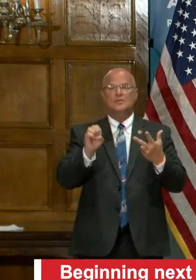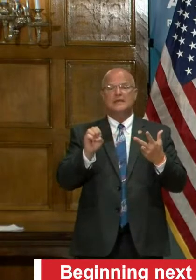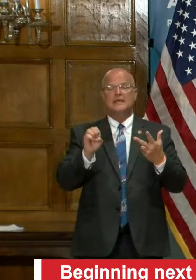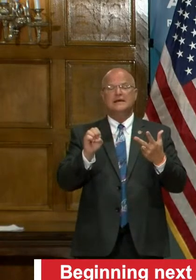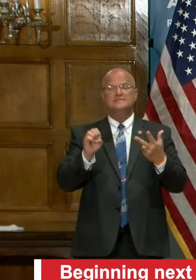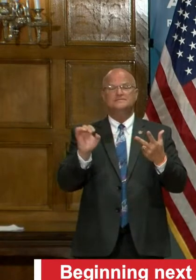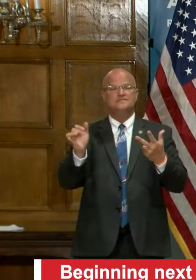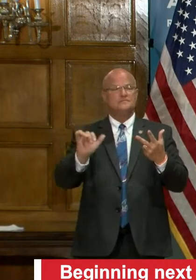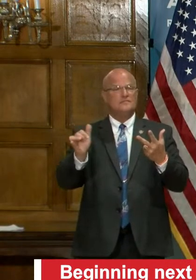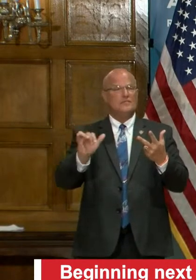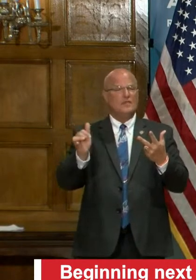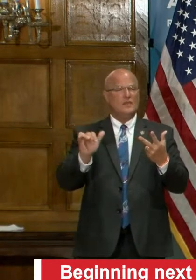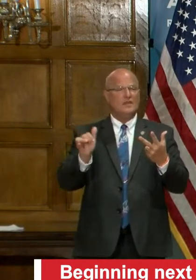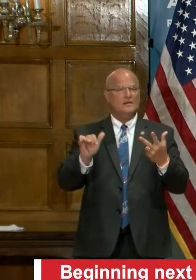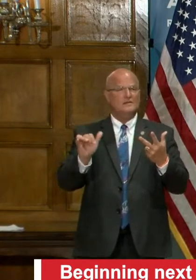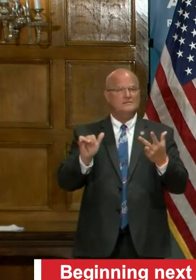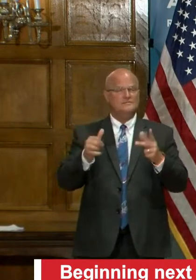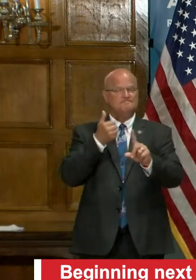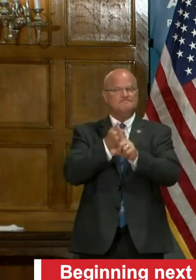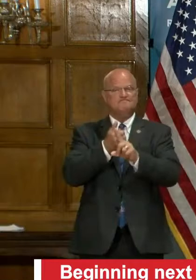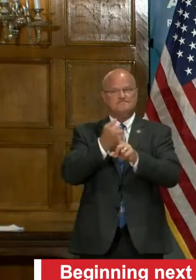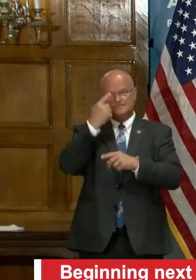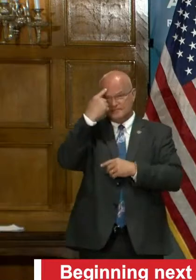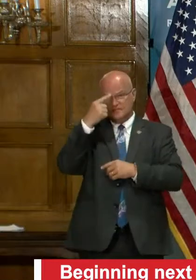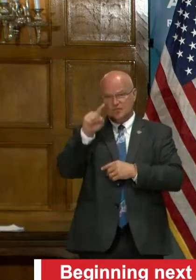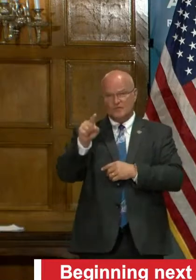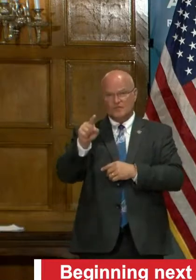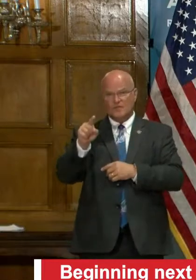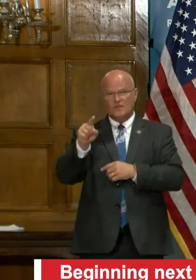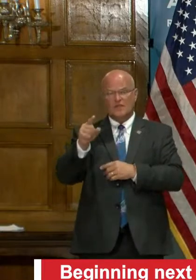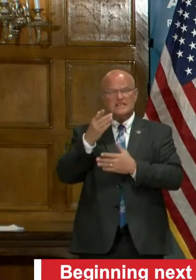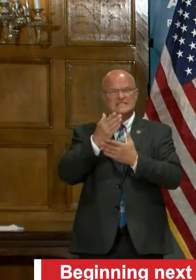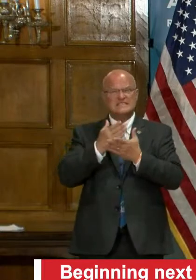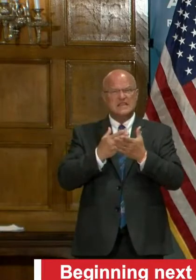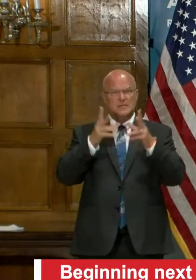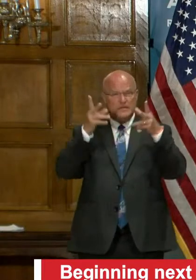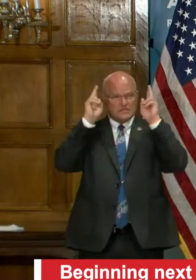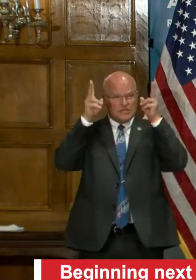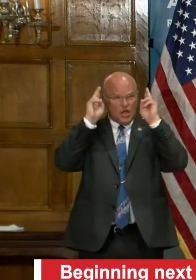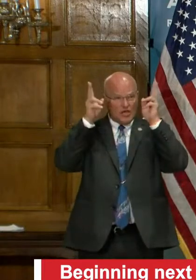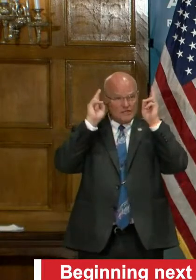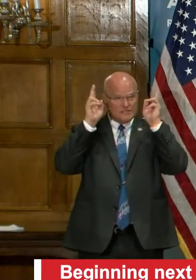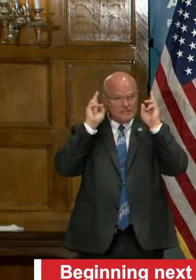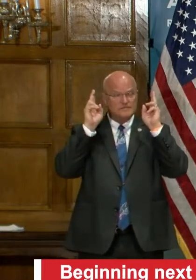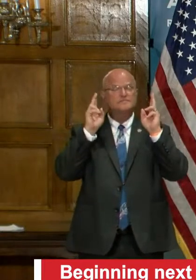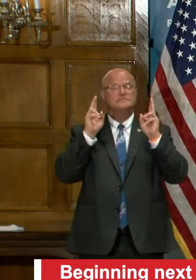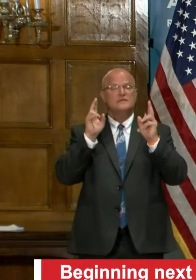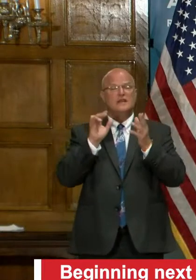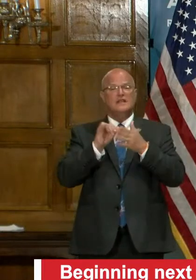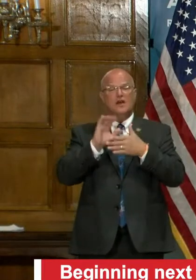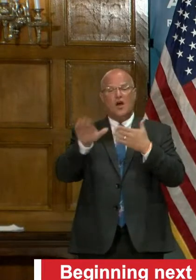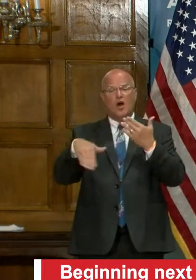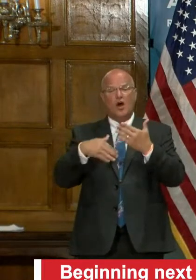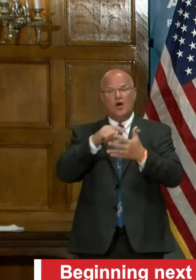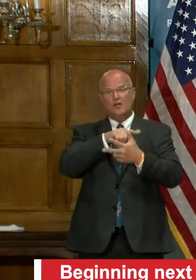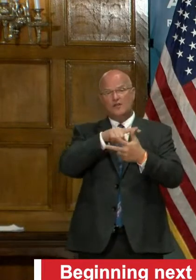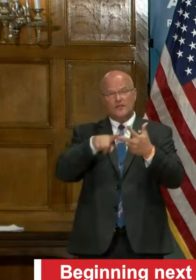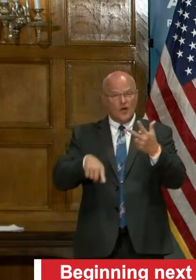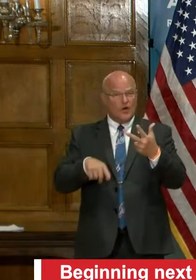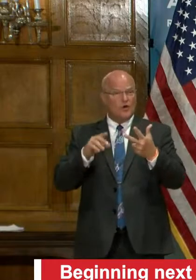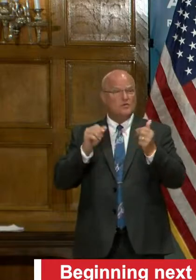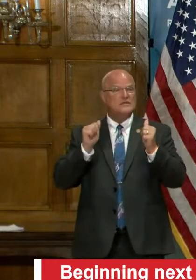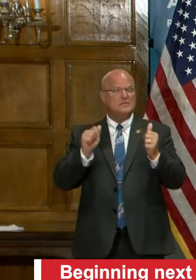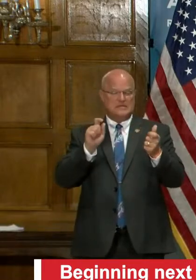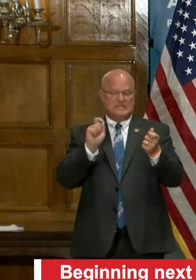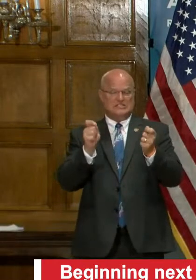be also impactful for some of the salons, that all of those will be